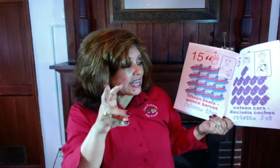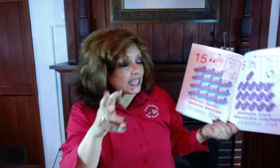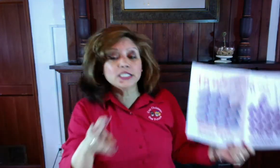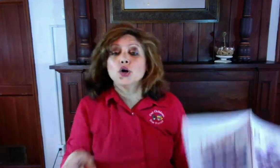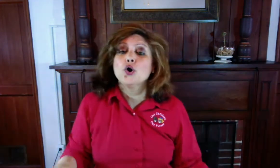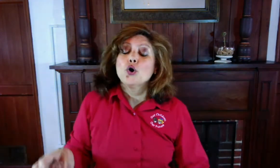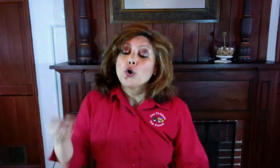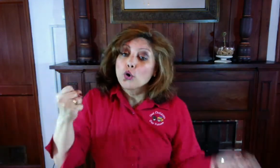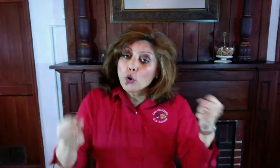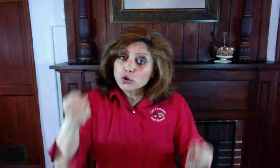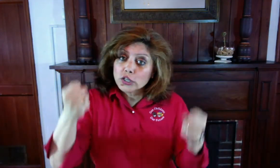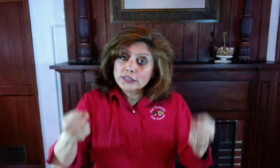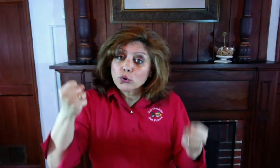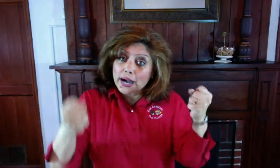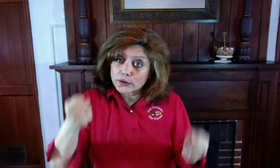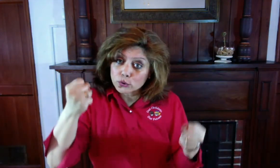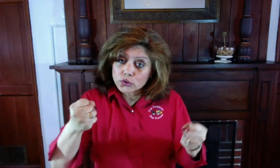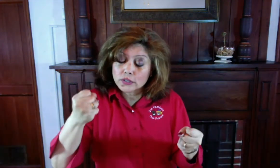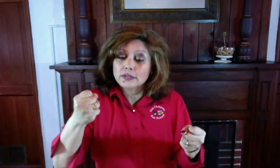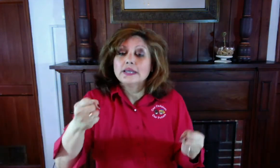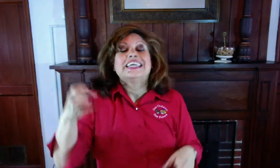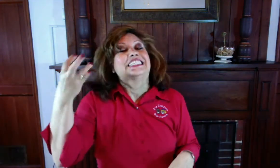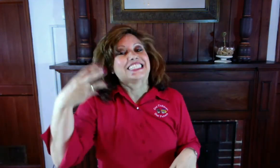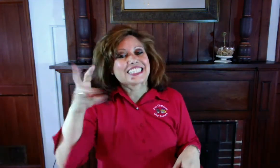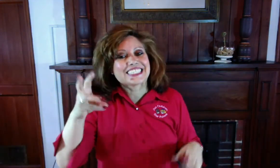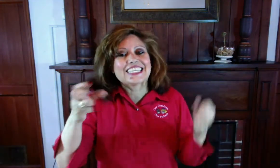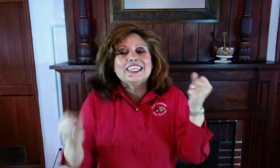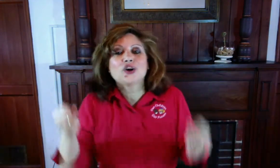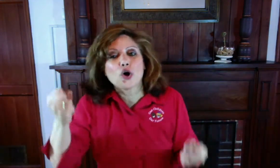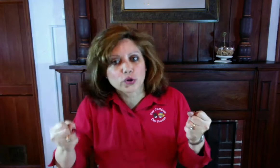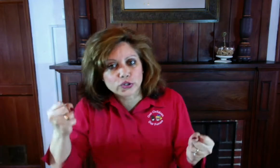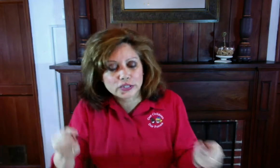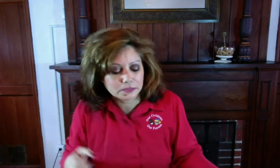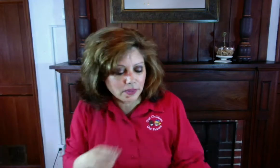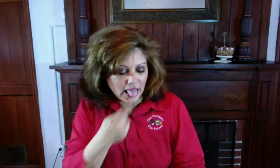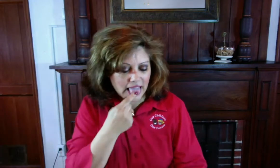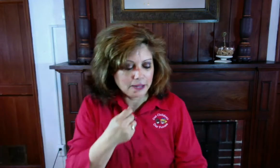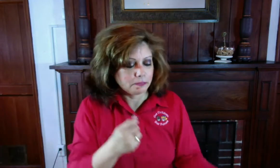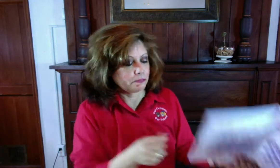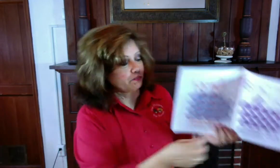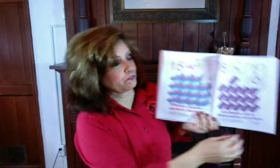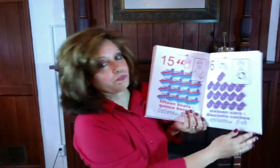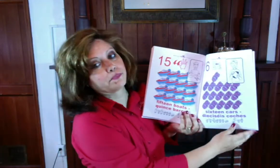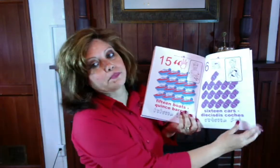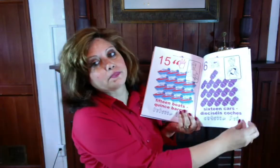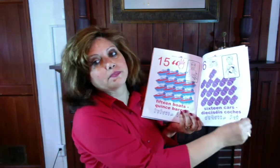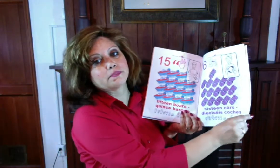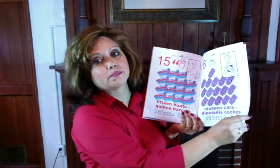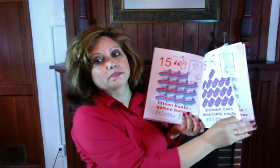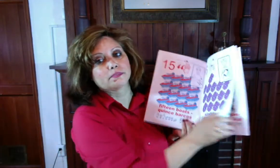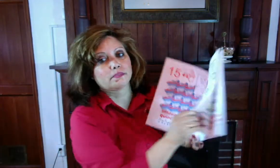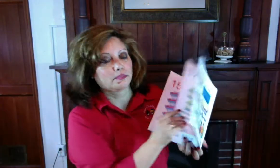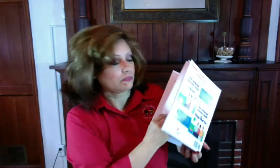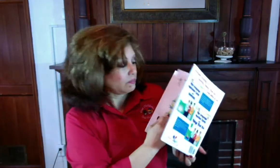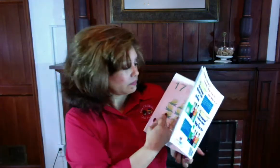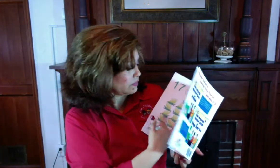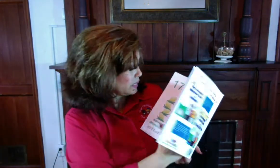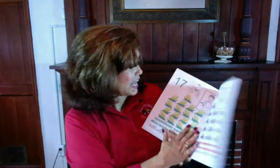16 coches o carros, 16 cars.